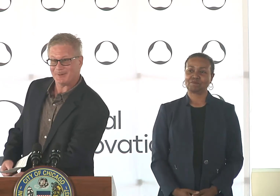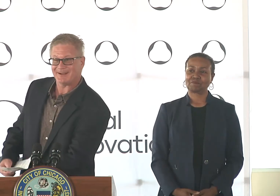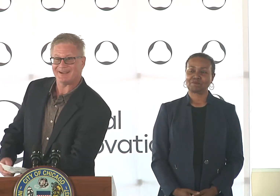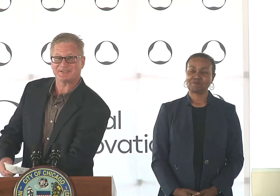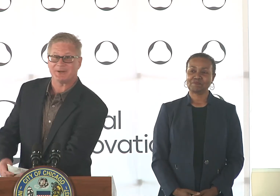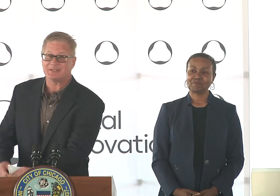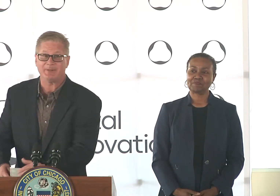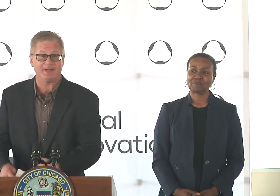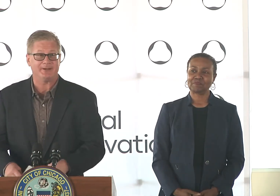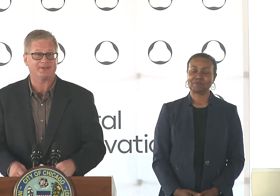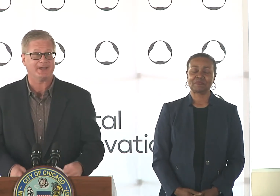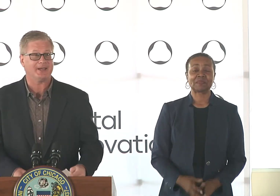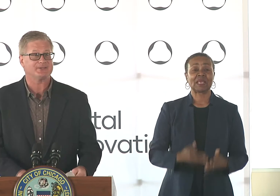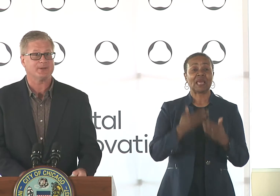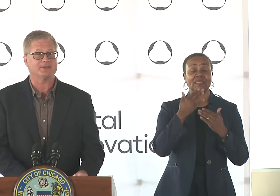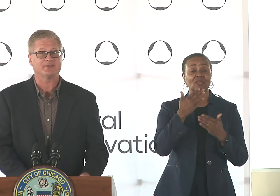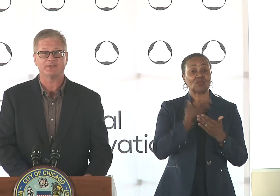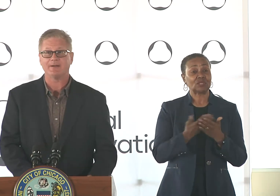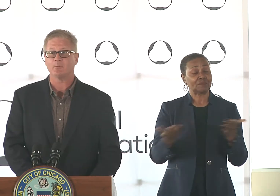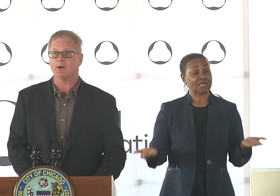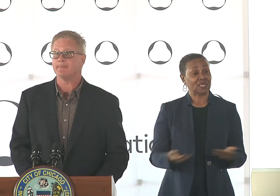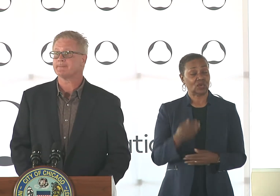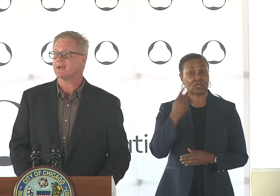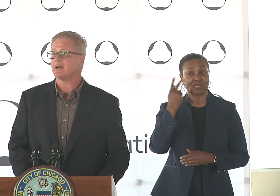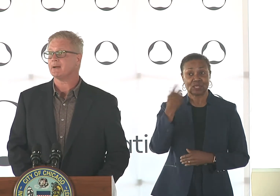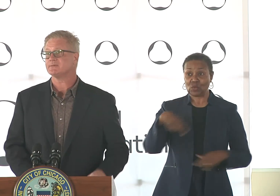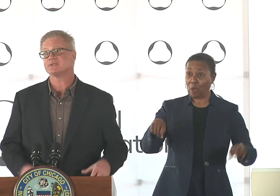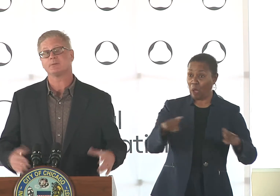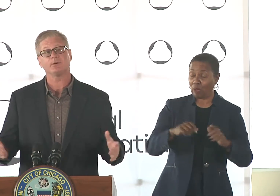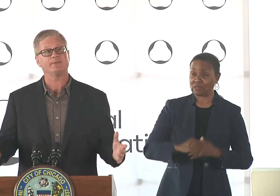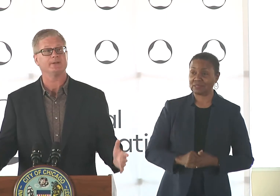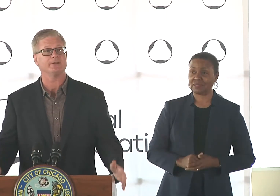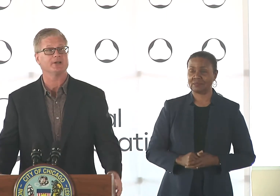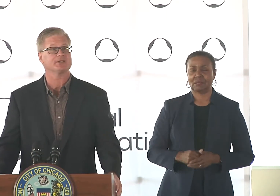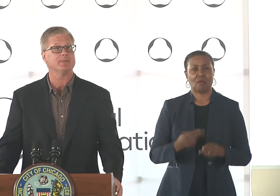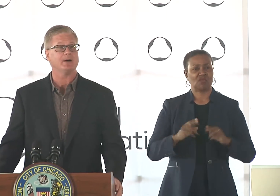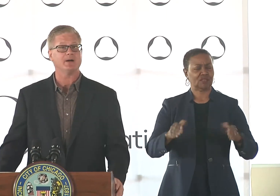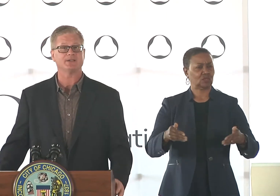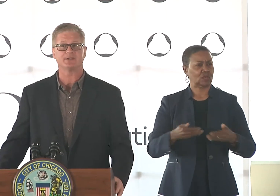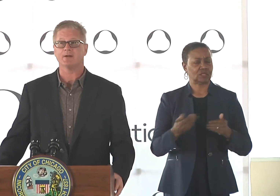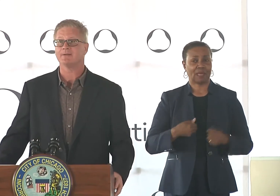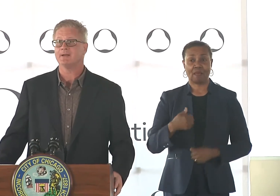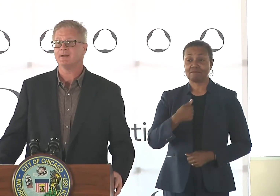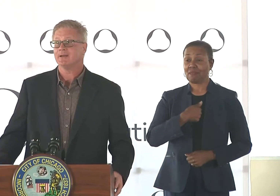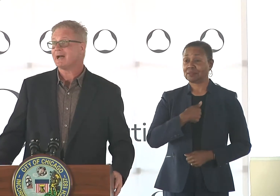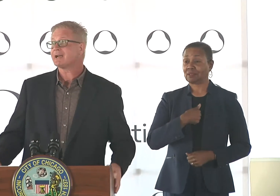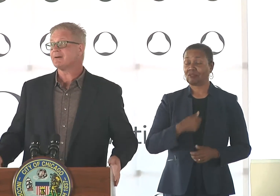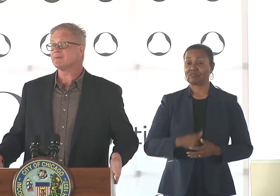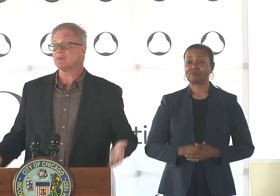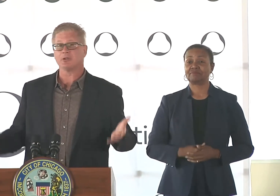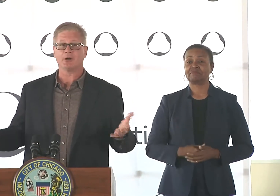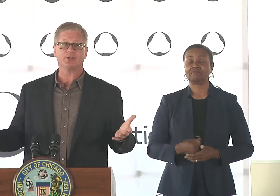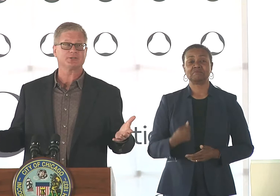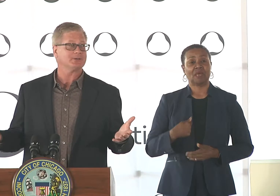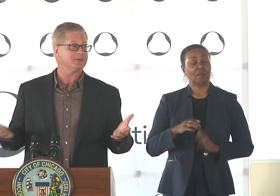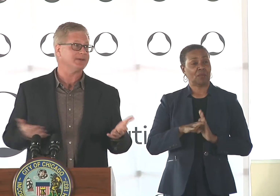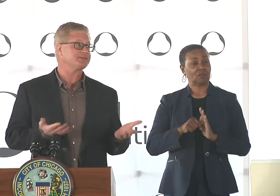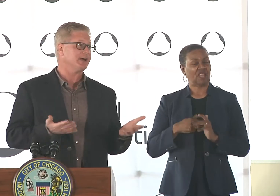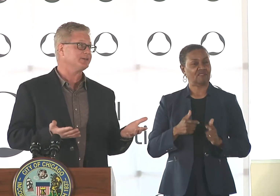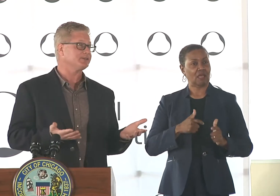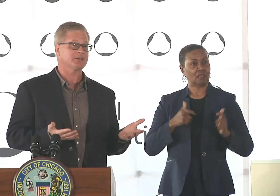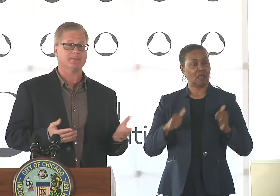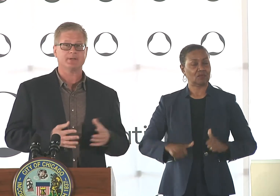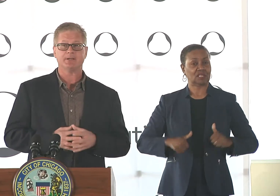Thank you. It's great to be here today. It's great to see everyone. Just a brief introduction about myself. I come from the large